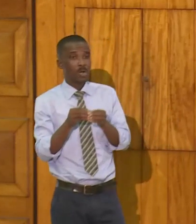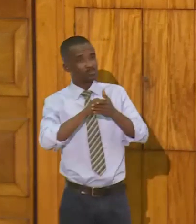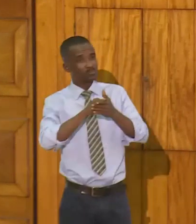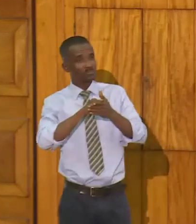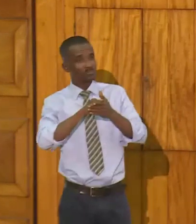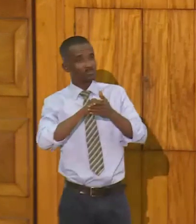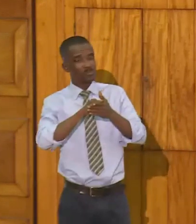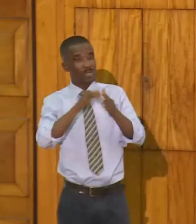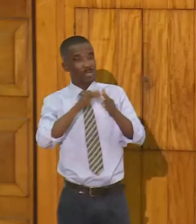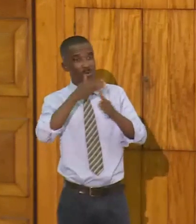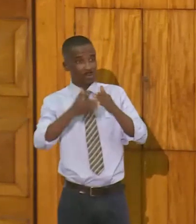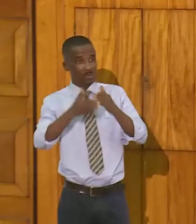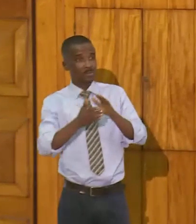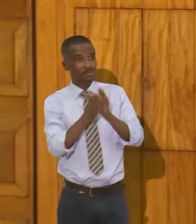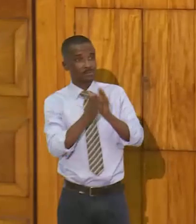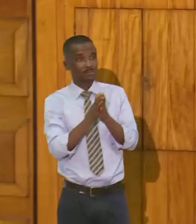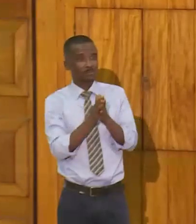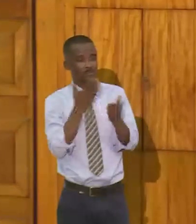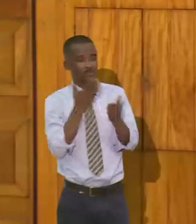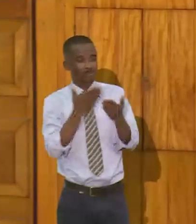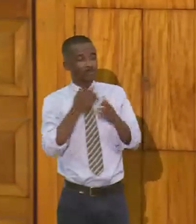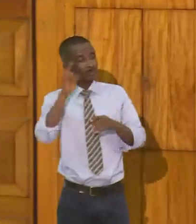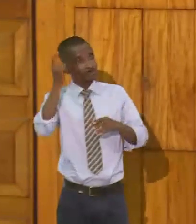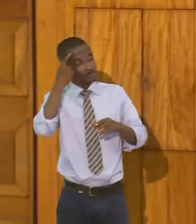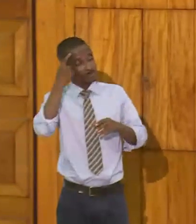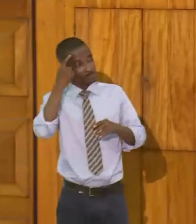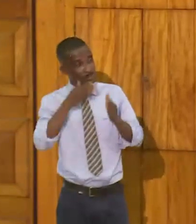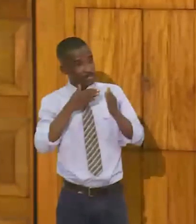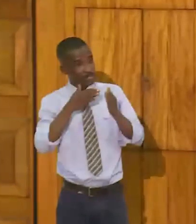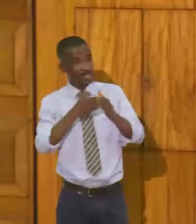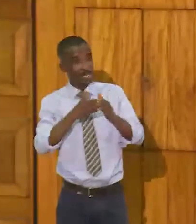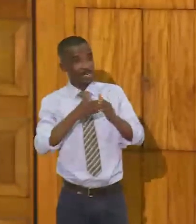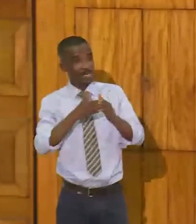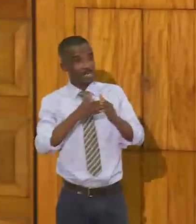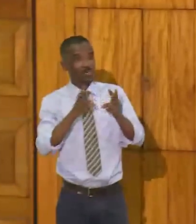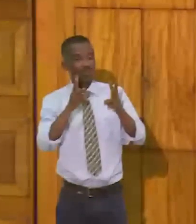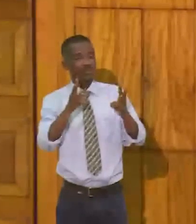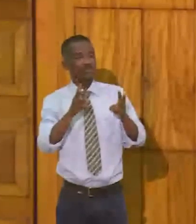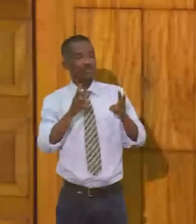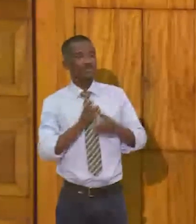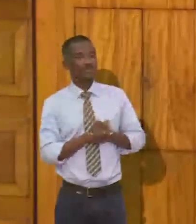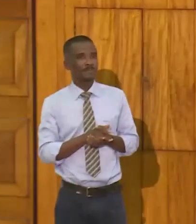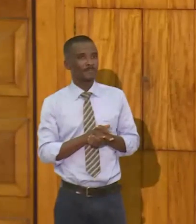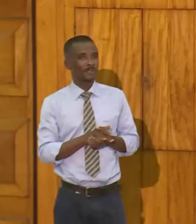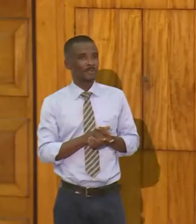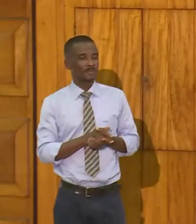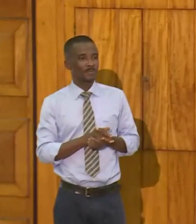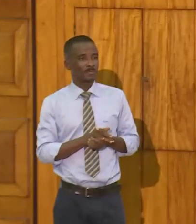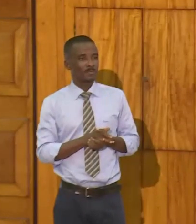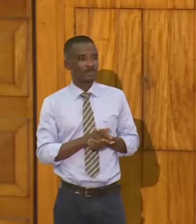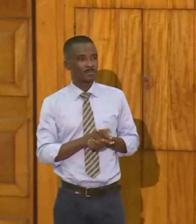that will be concluded and become part of government guidelines, as the case may be. And you also ask about how